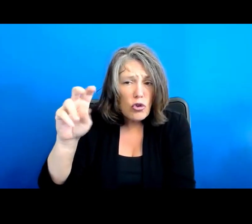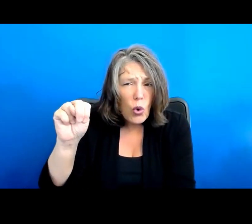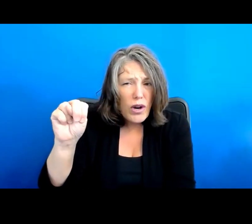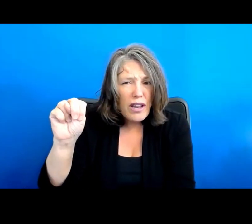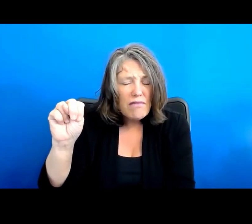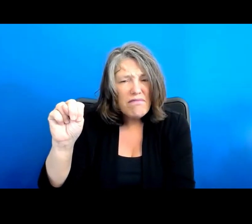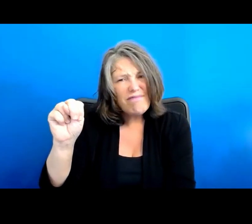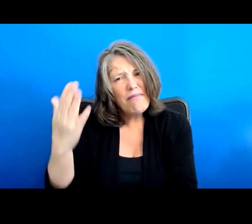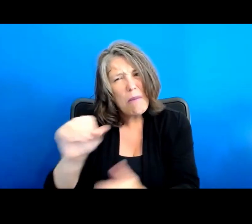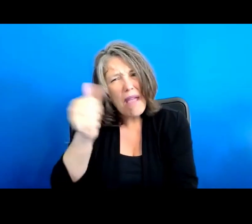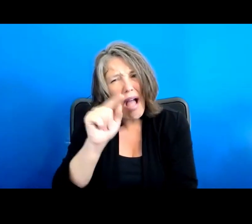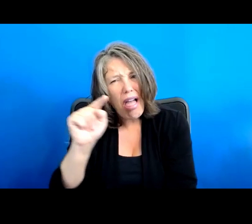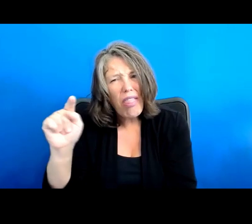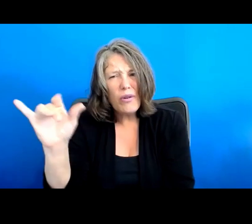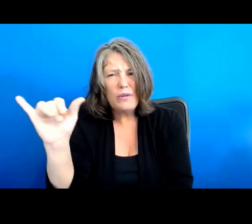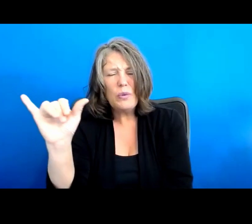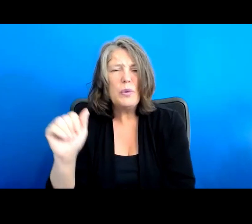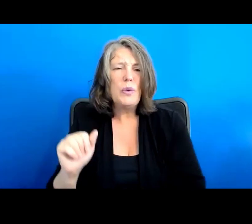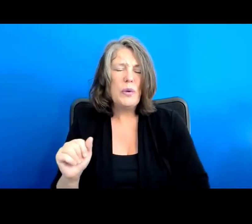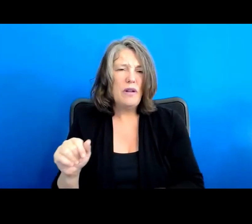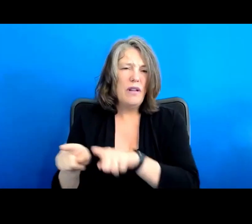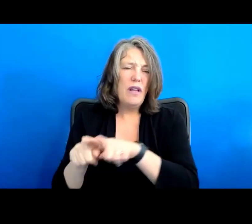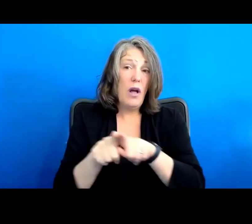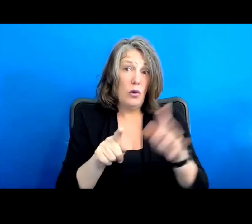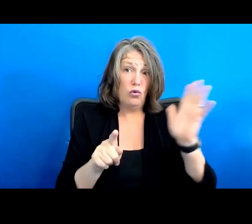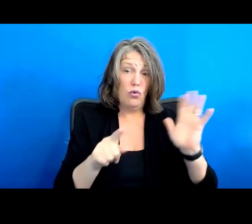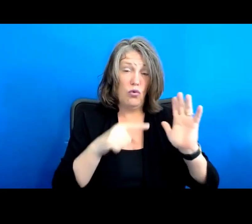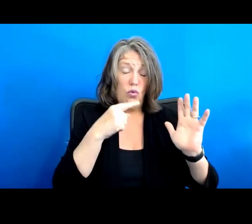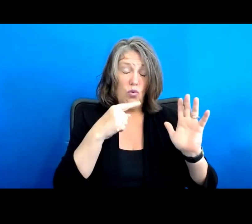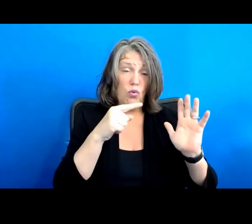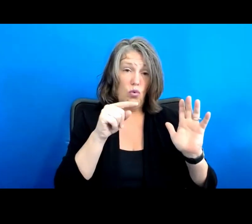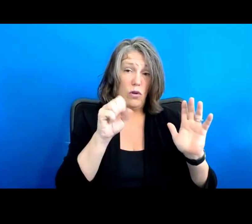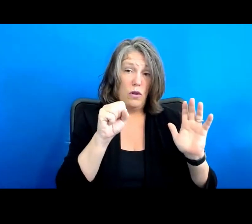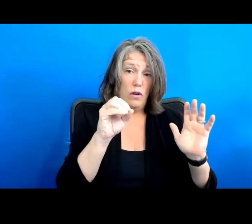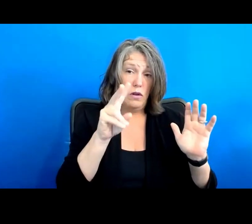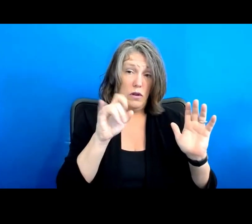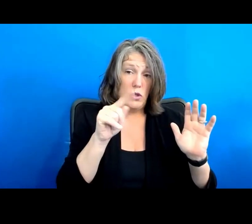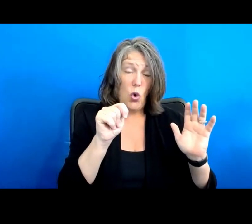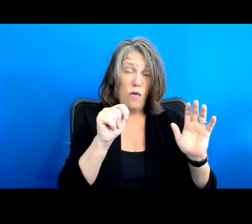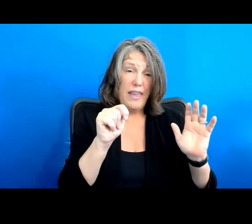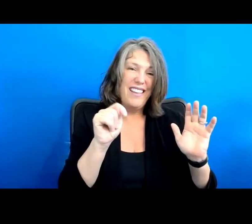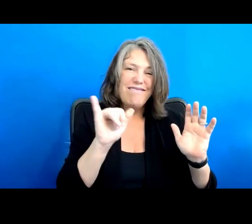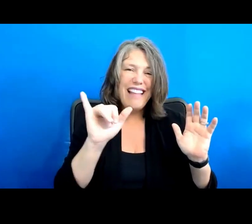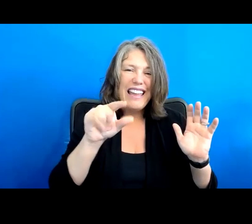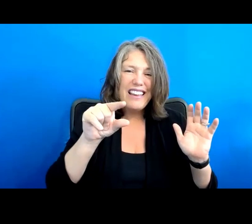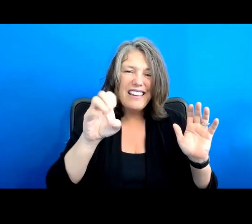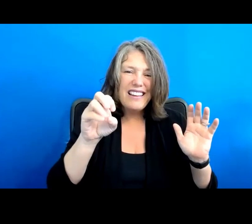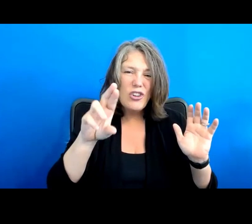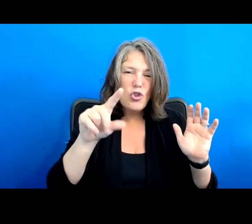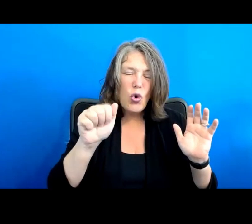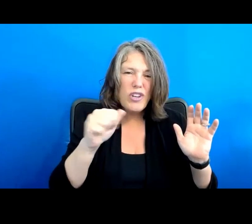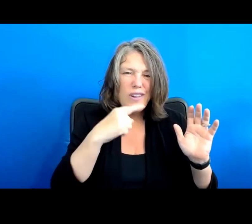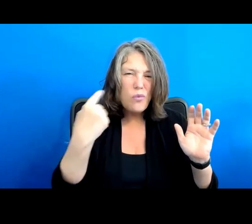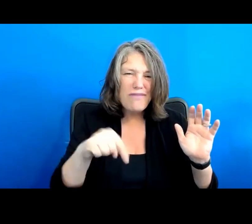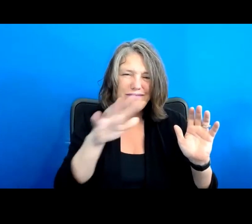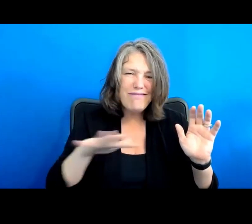also some countries in the former Soviet sphere, like, for example, Georgia, who are doing some really,